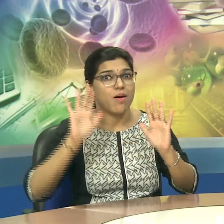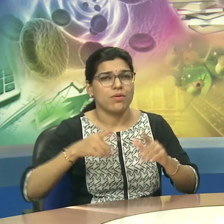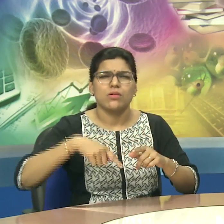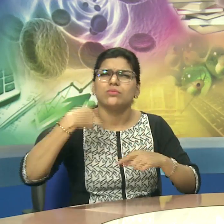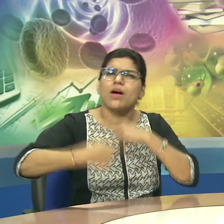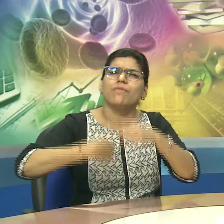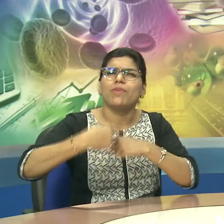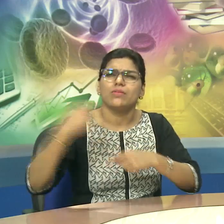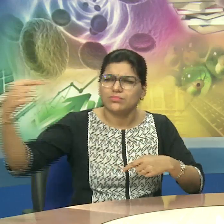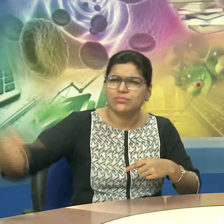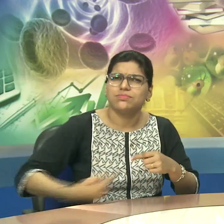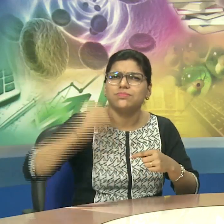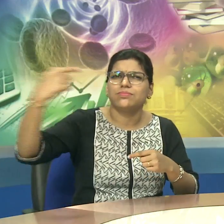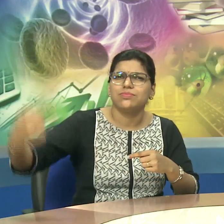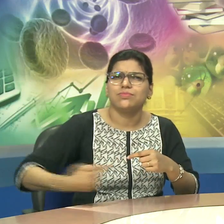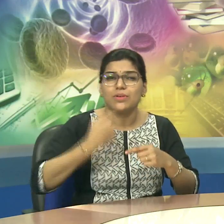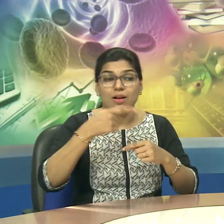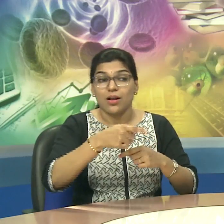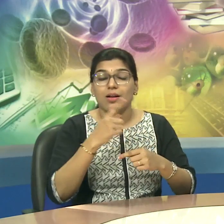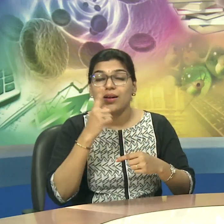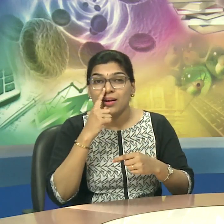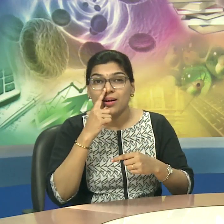parrot became a frequent visitor to the garden